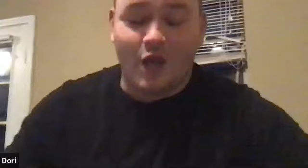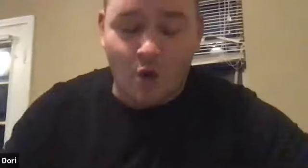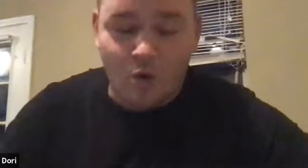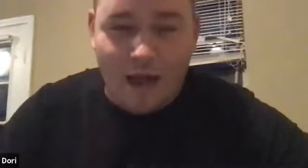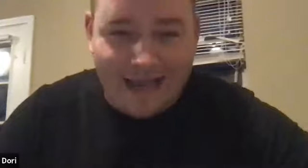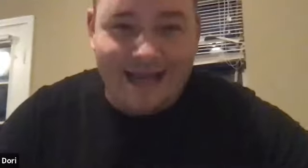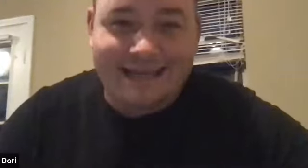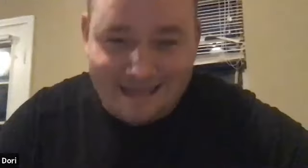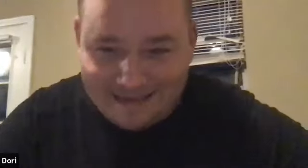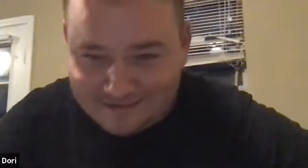No, I can't.